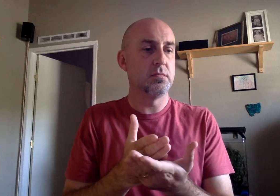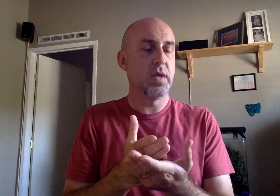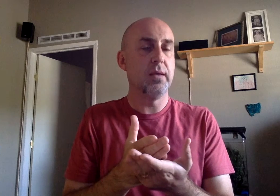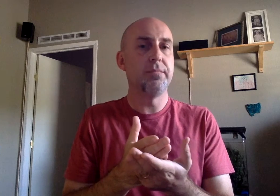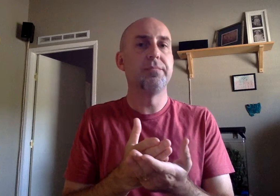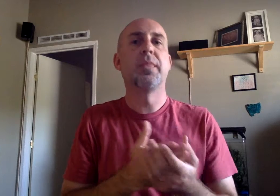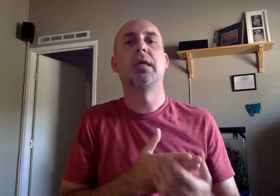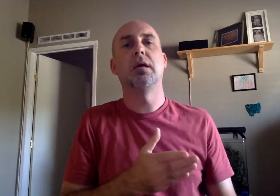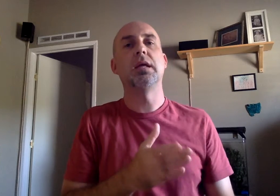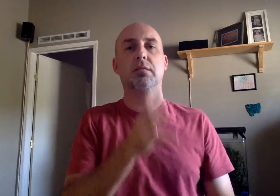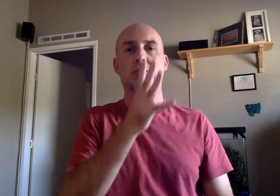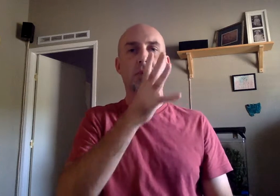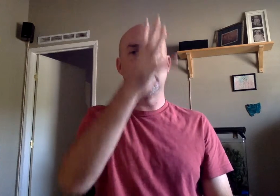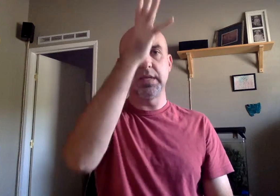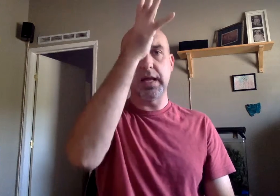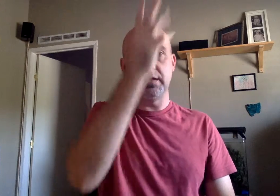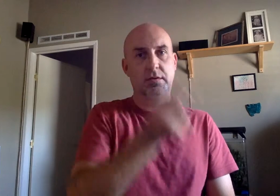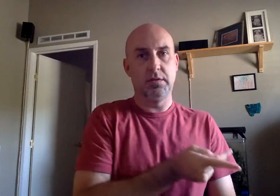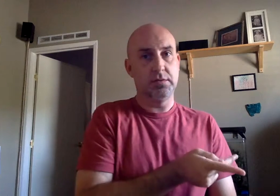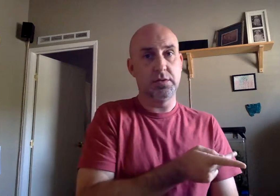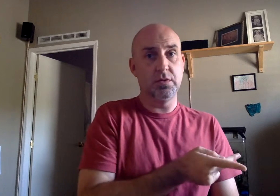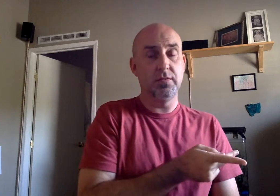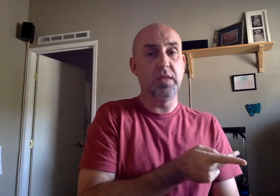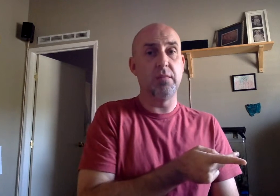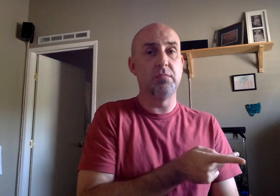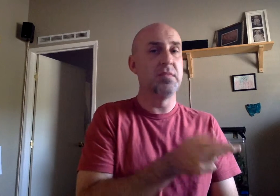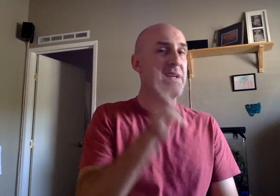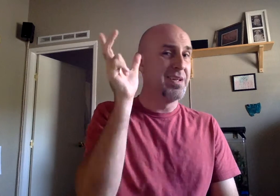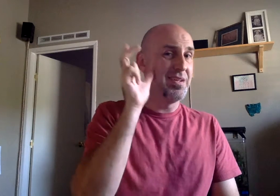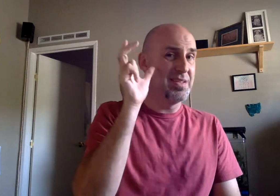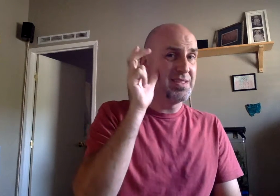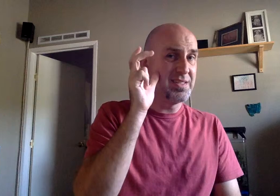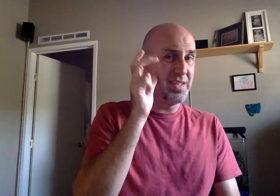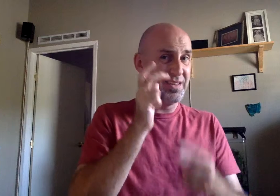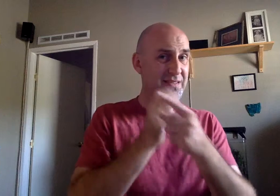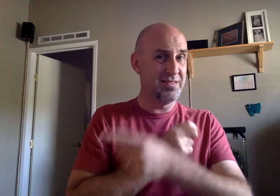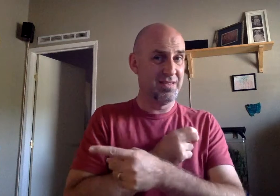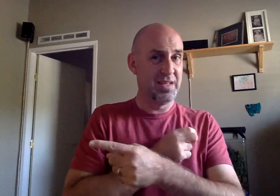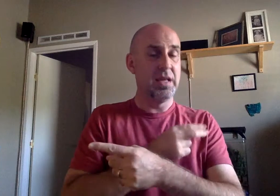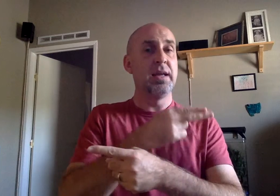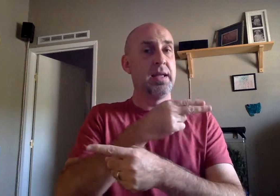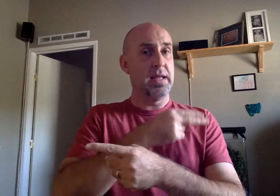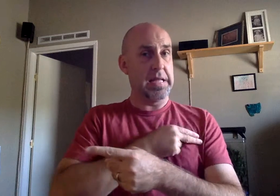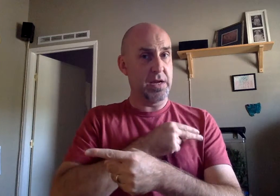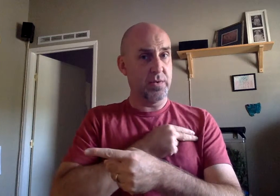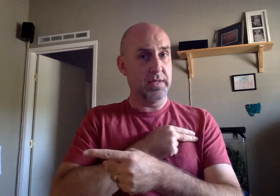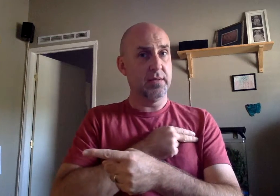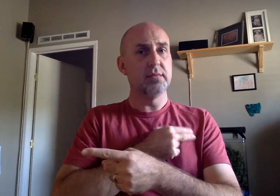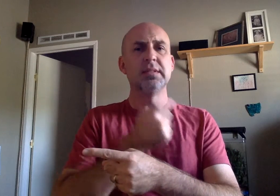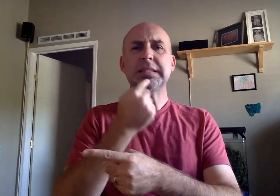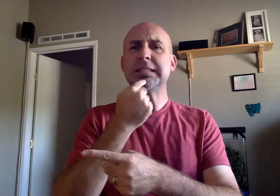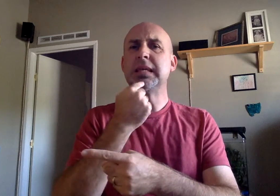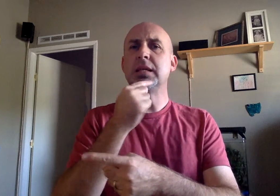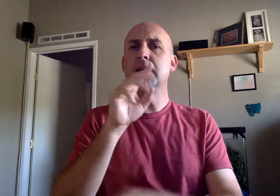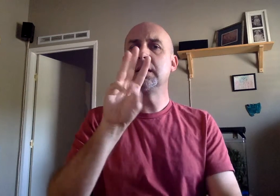Okay? Again, mom, dad, the two of them, listening. Harry, he